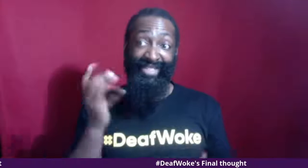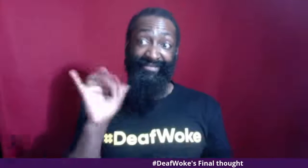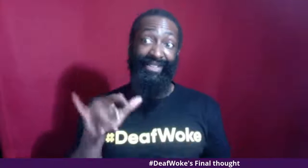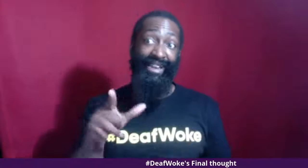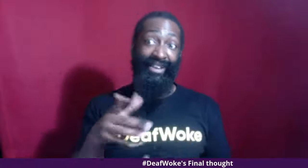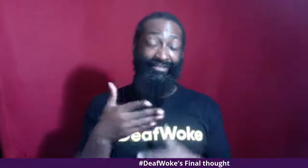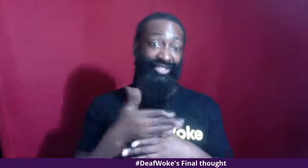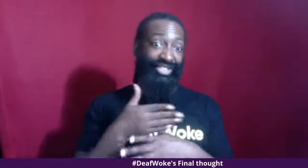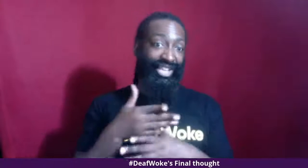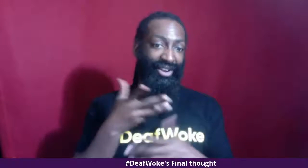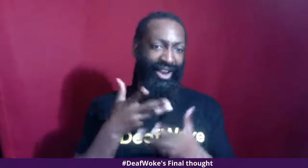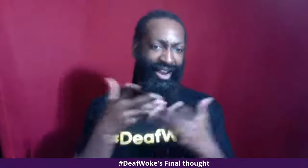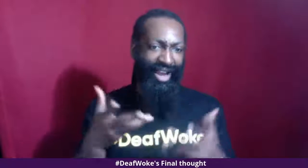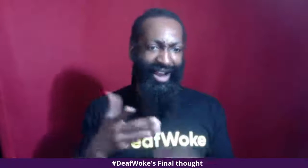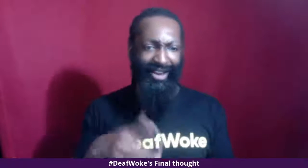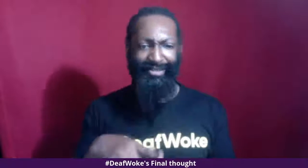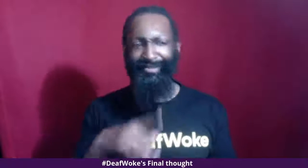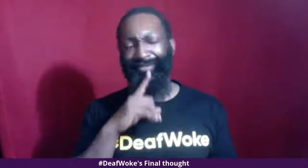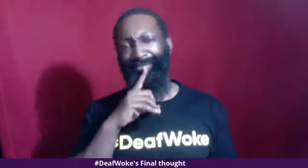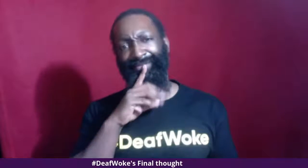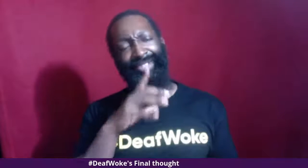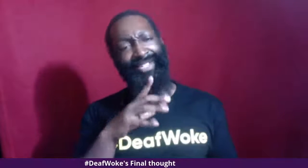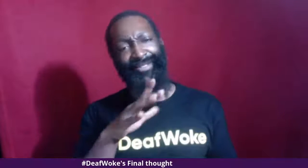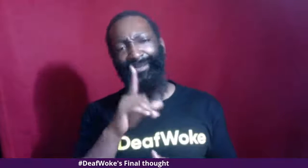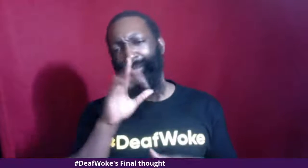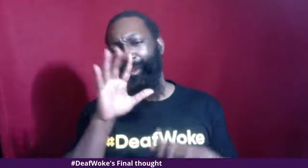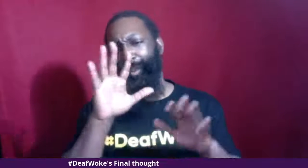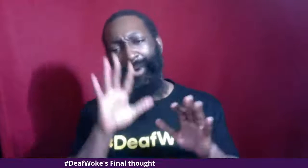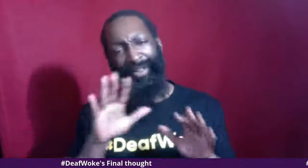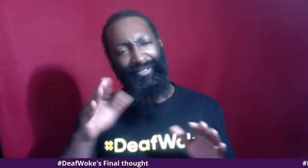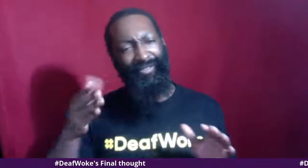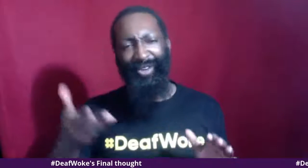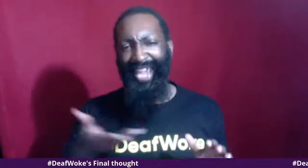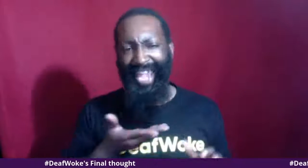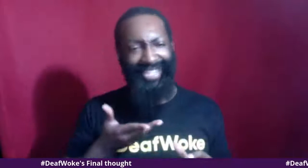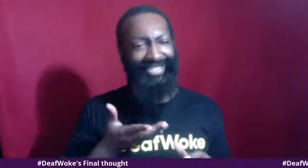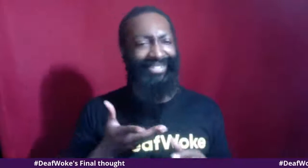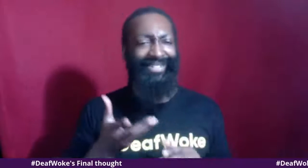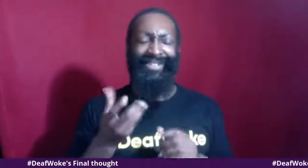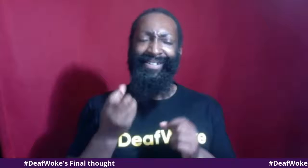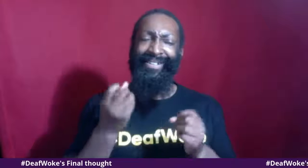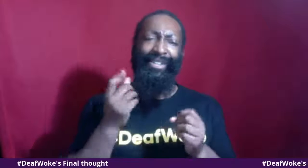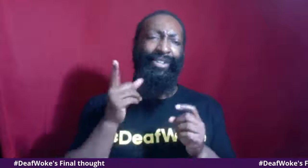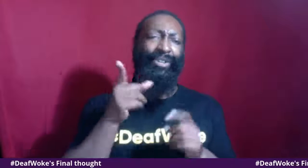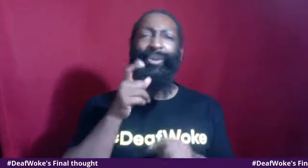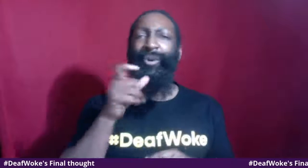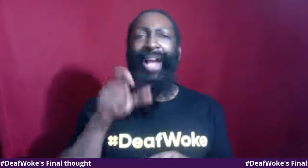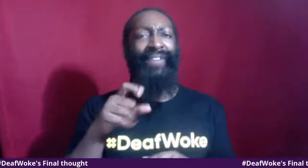short, it's about connecting and sharing.